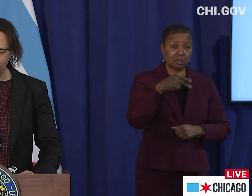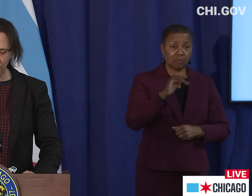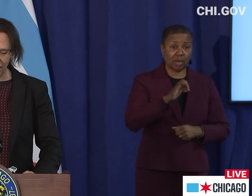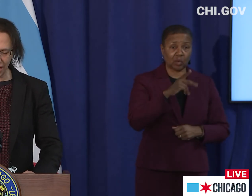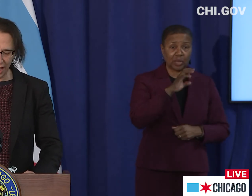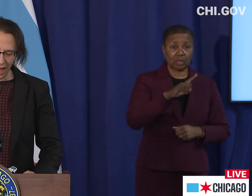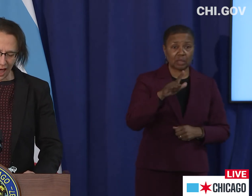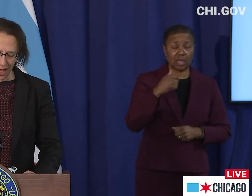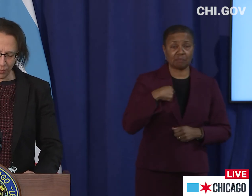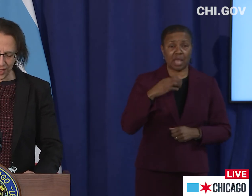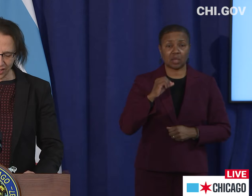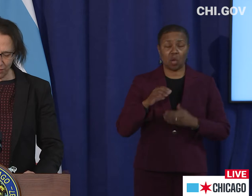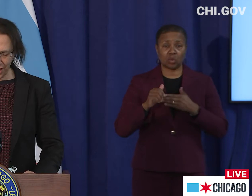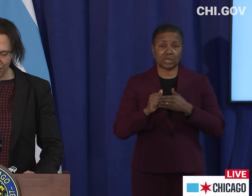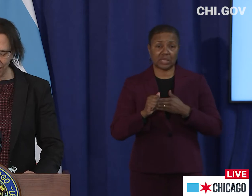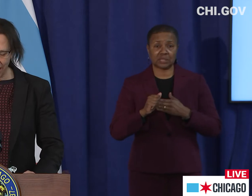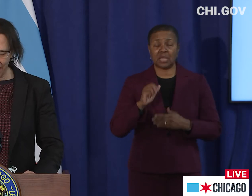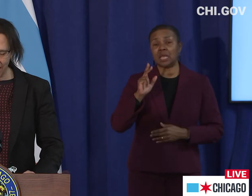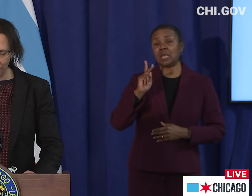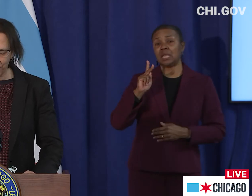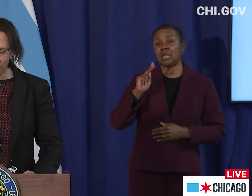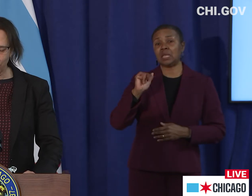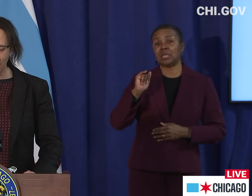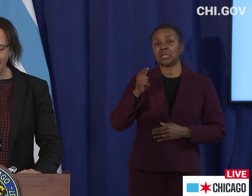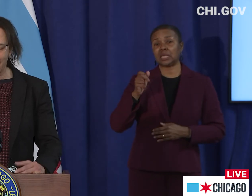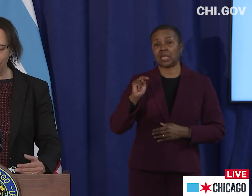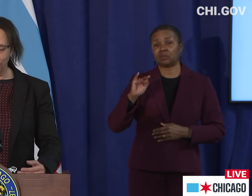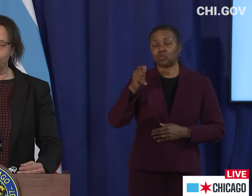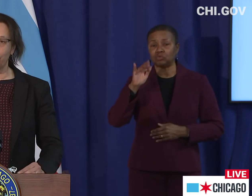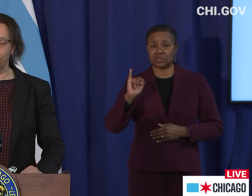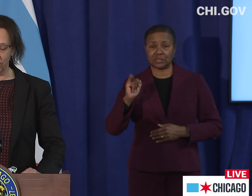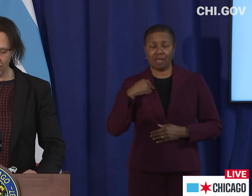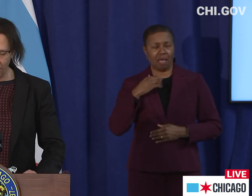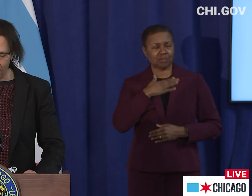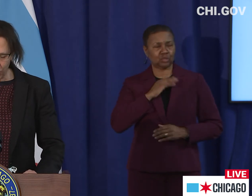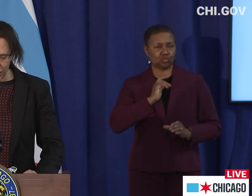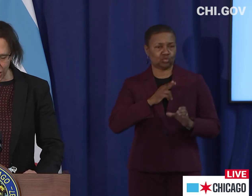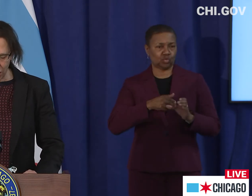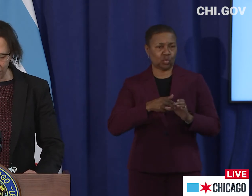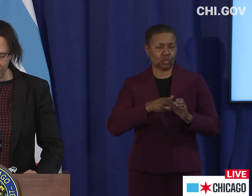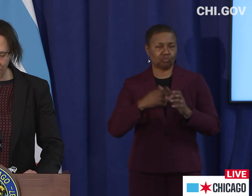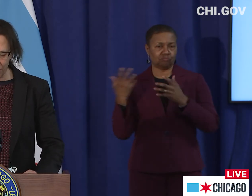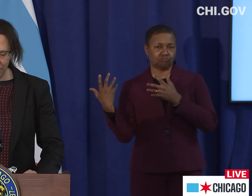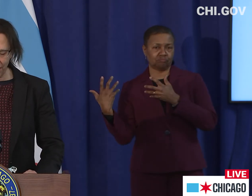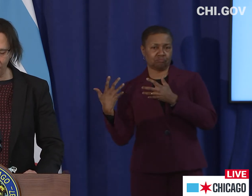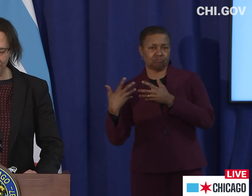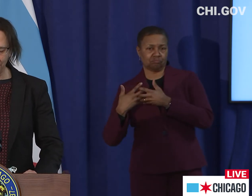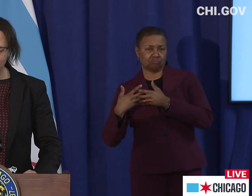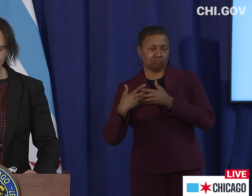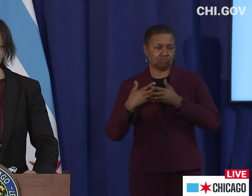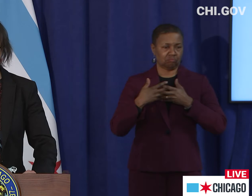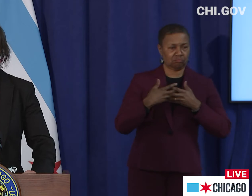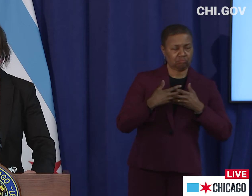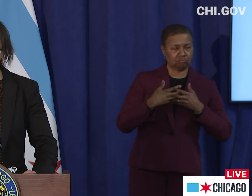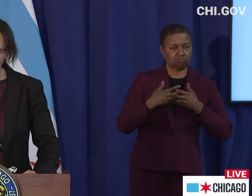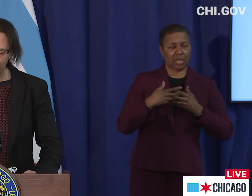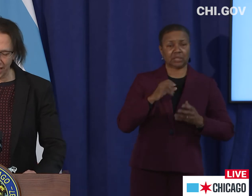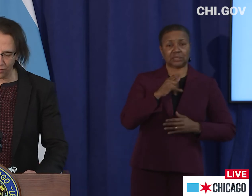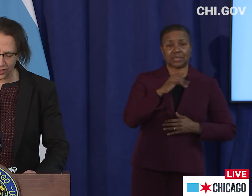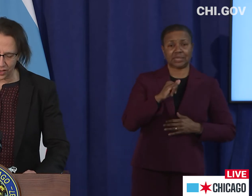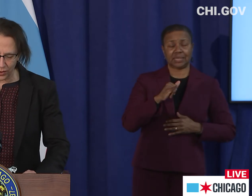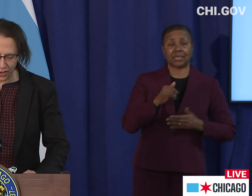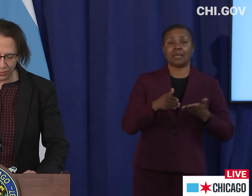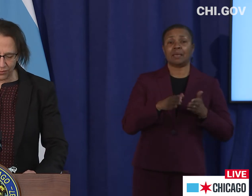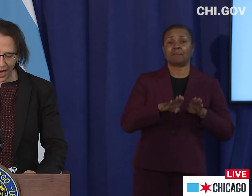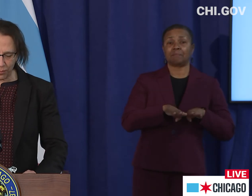Kiran Joshi, I am pleased to be here today and pleased to align our approach with the Chicago Department of Health and the Stickney Township Public